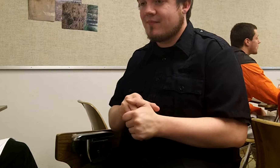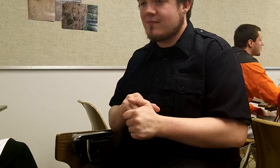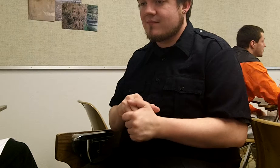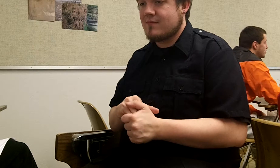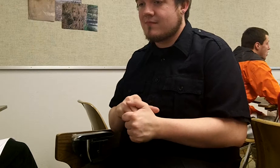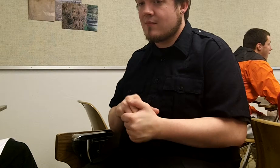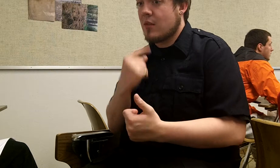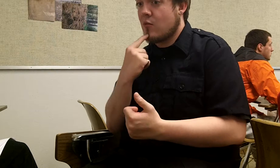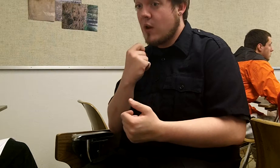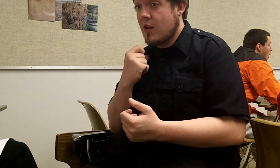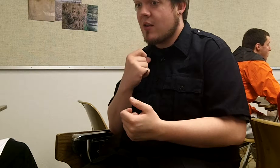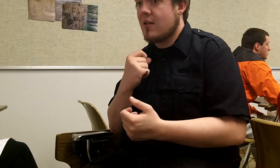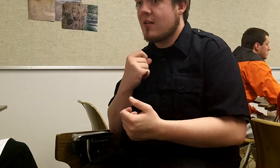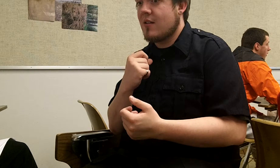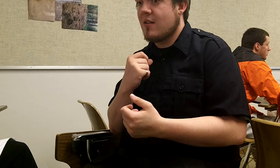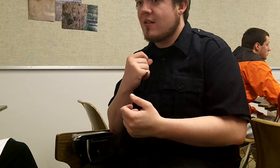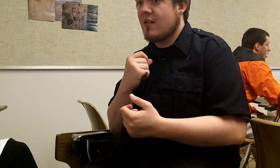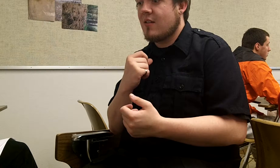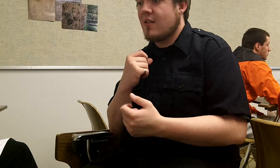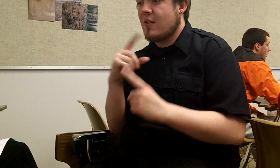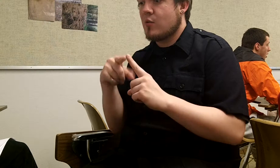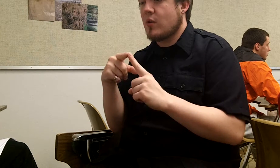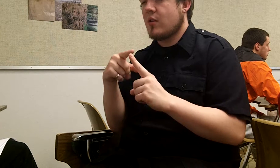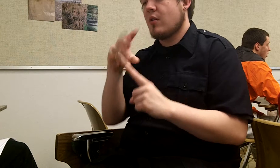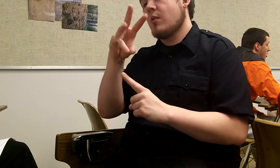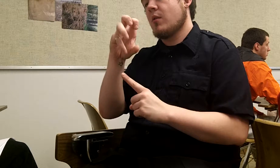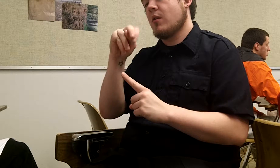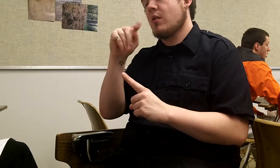The red is when Wnt is around.